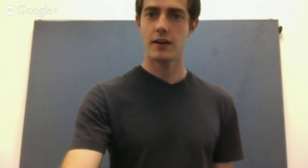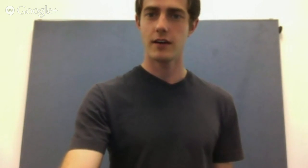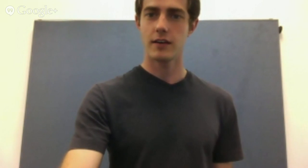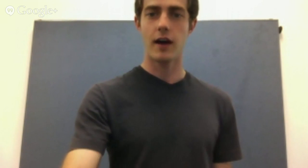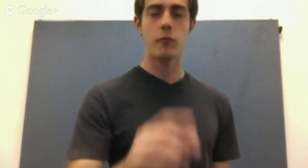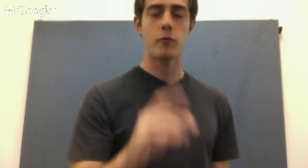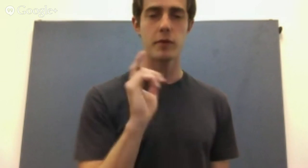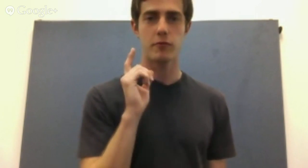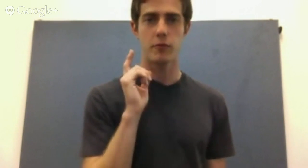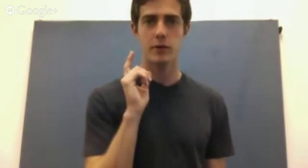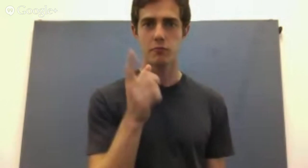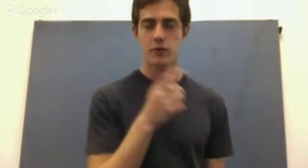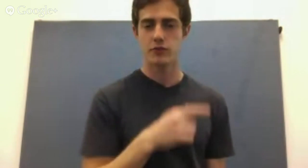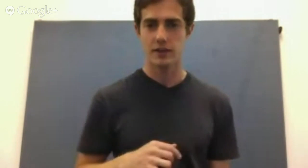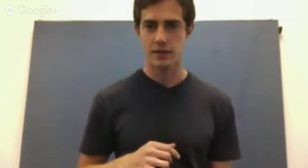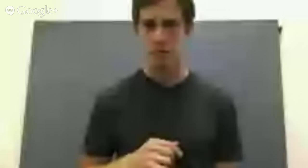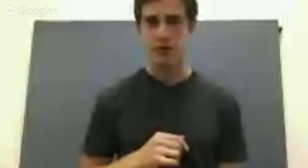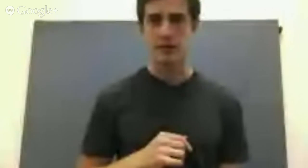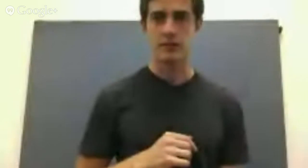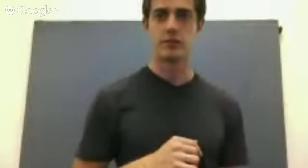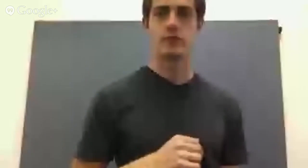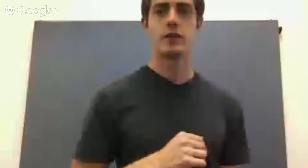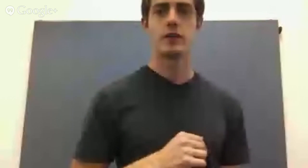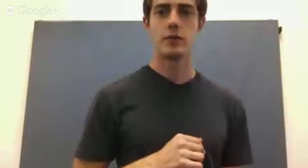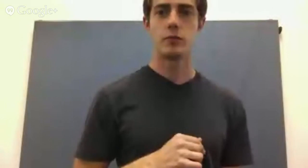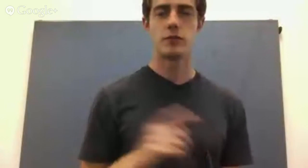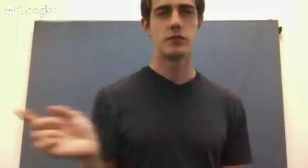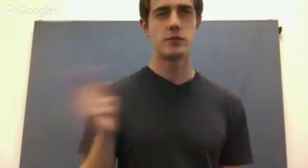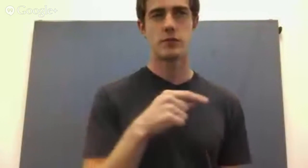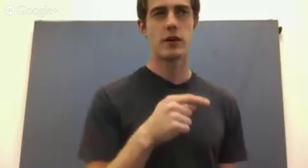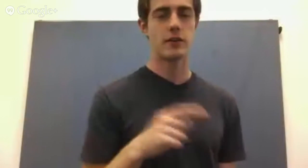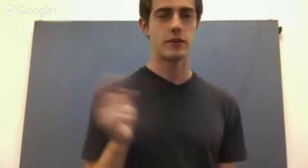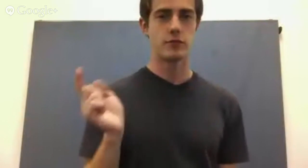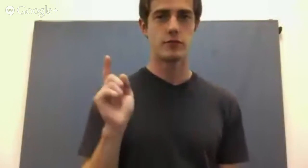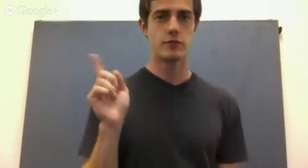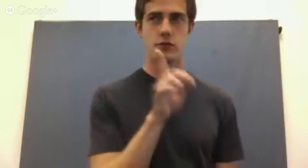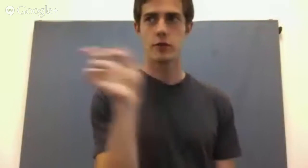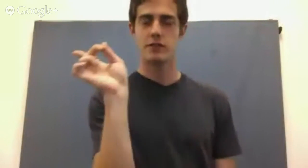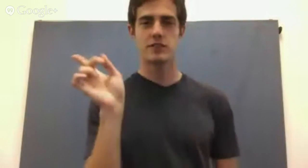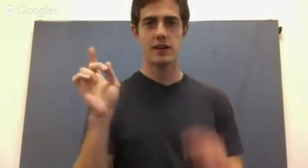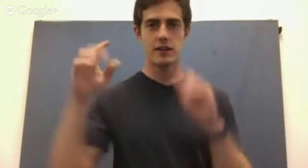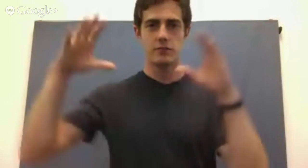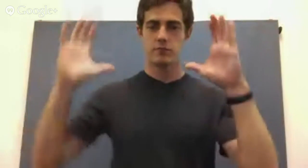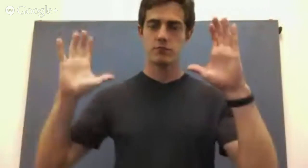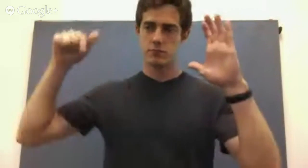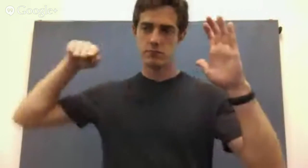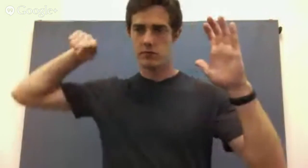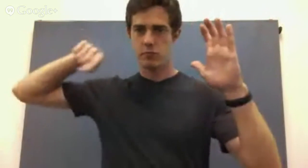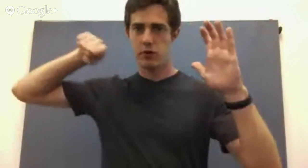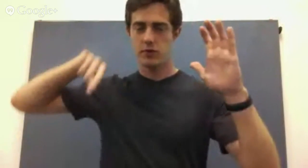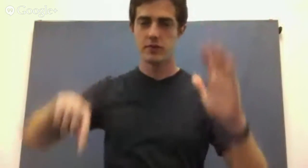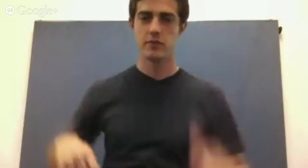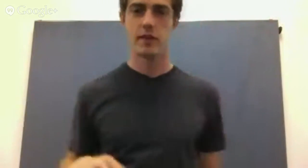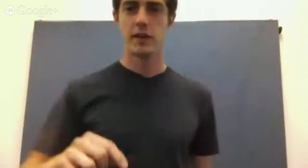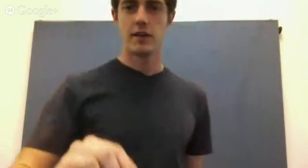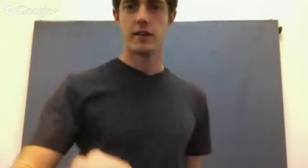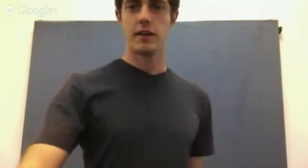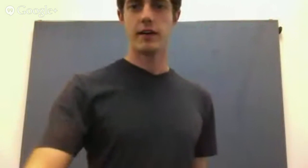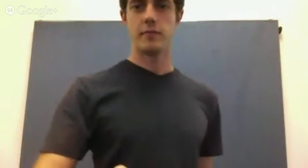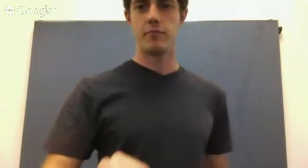I will be performing in Poznania, Poland, which is on the Germany side, Poland, like